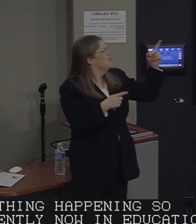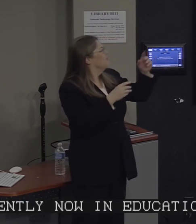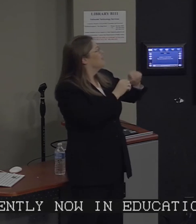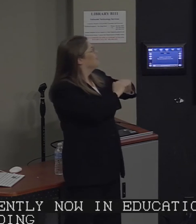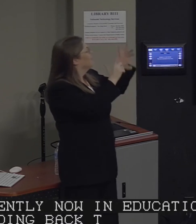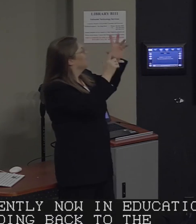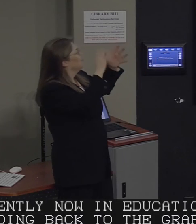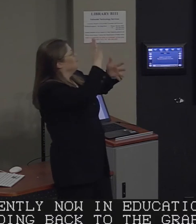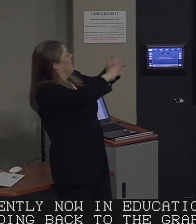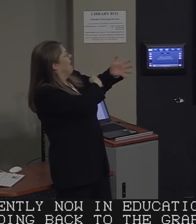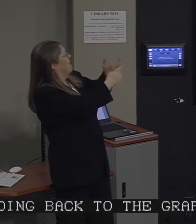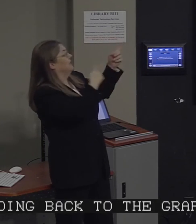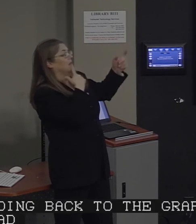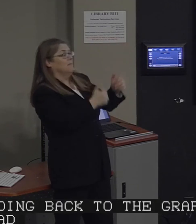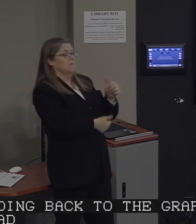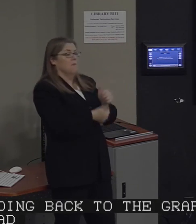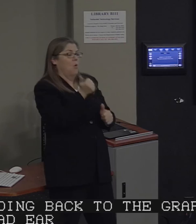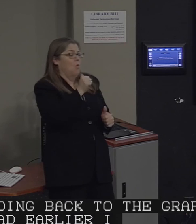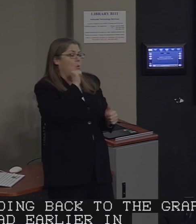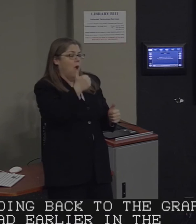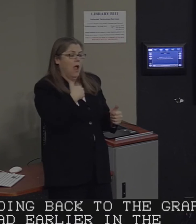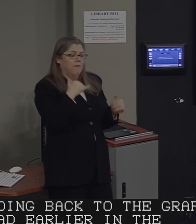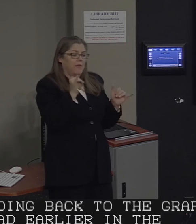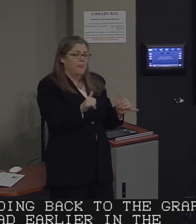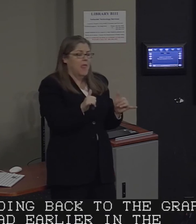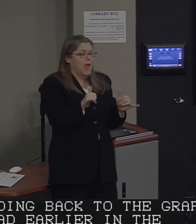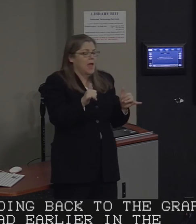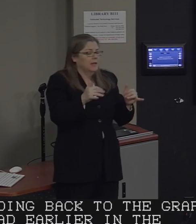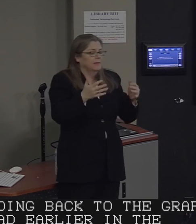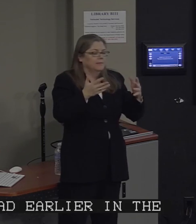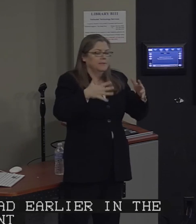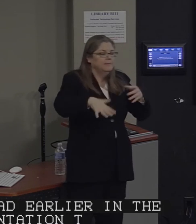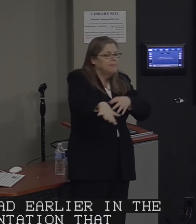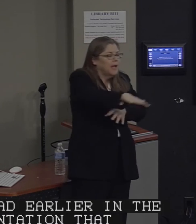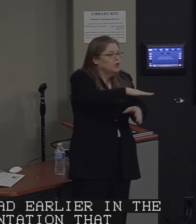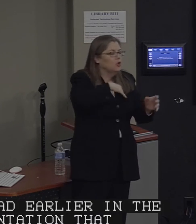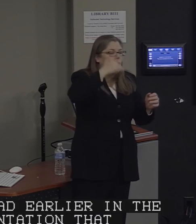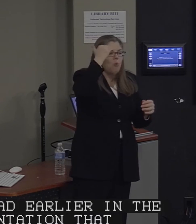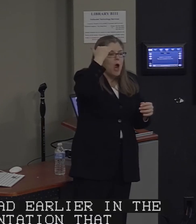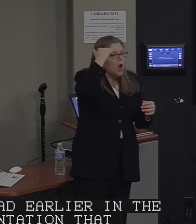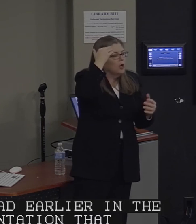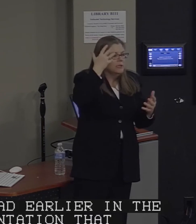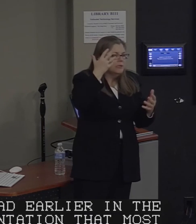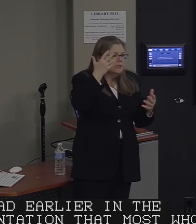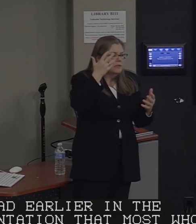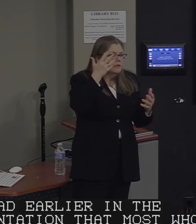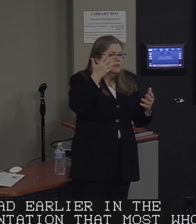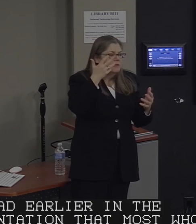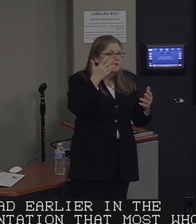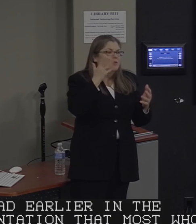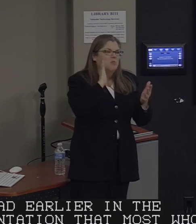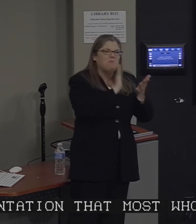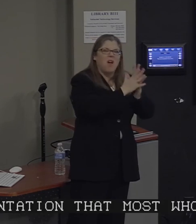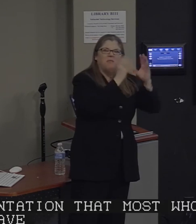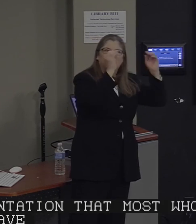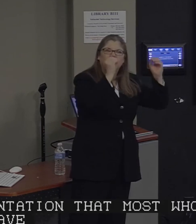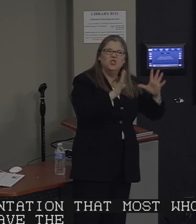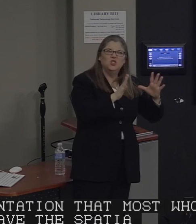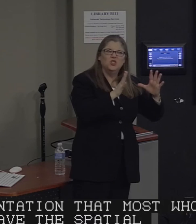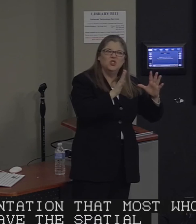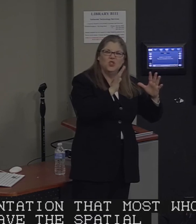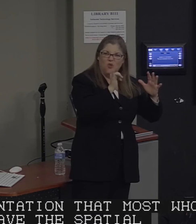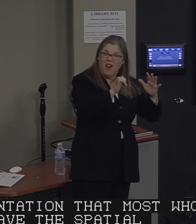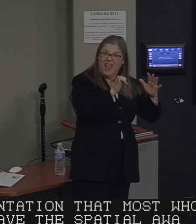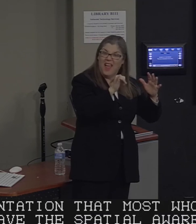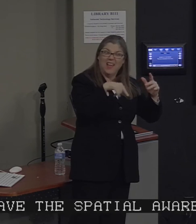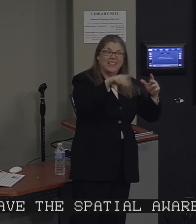who do not have the spatial awareness end up being teachers. So I was wondering if the teachers' education in